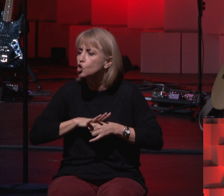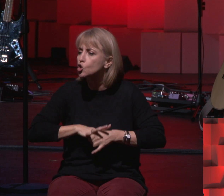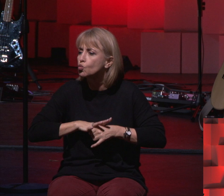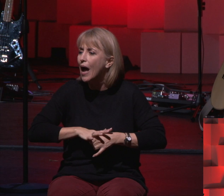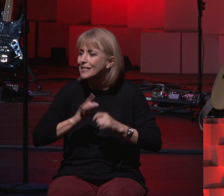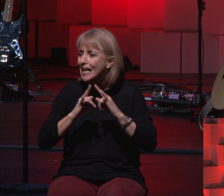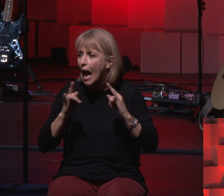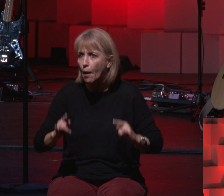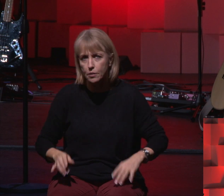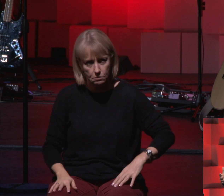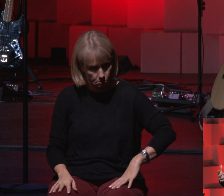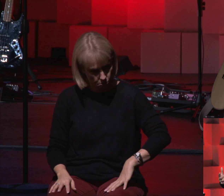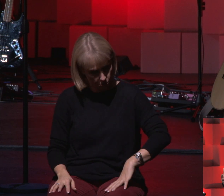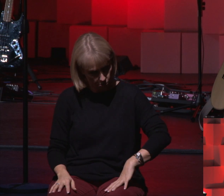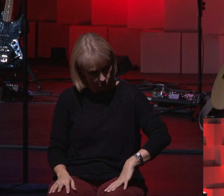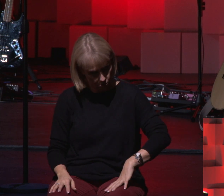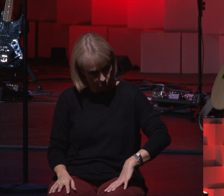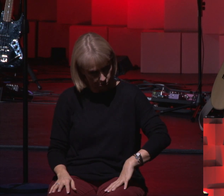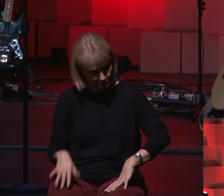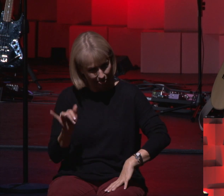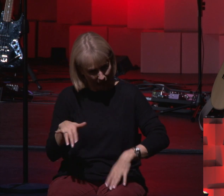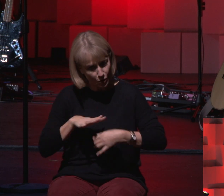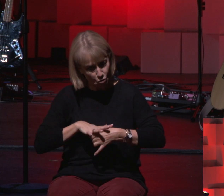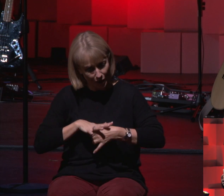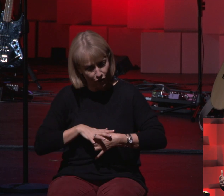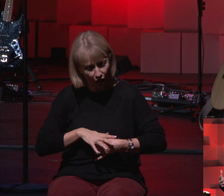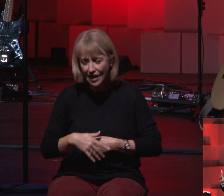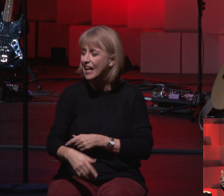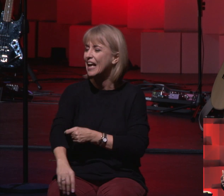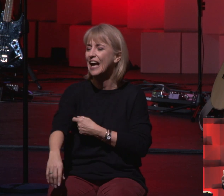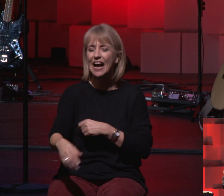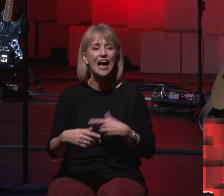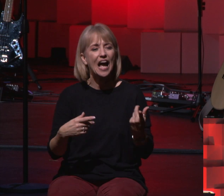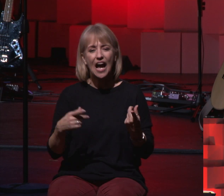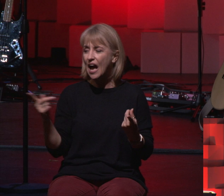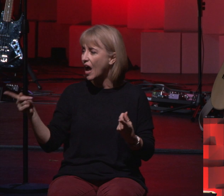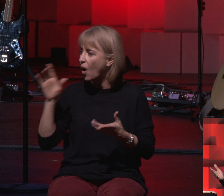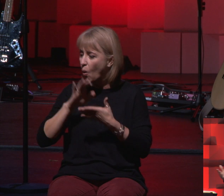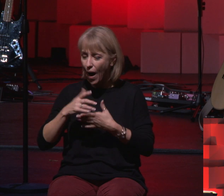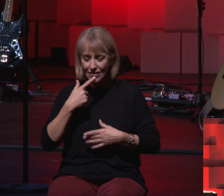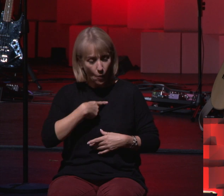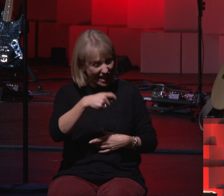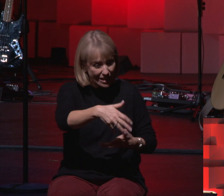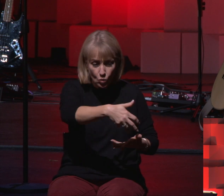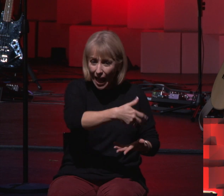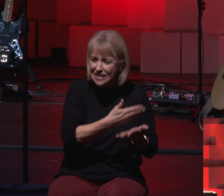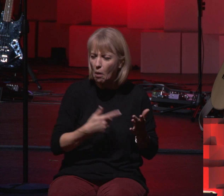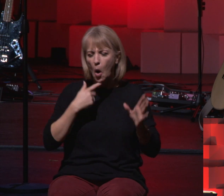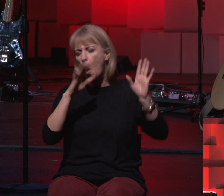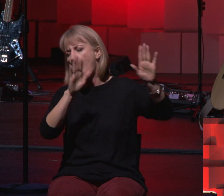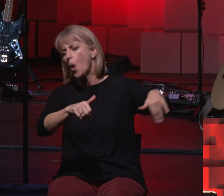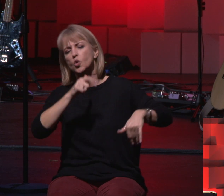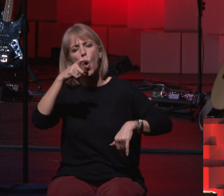was still fun. So Jean, being the prepared person she is, she goes, I think we should take it all. And I go, I don't think we need any of this stuff. It doesn't really matter.